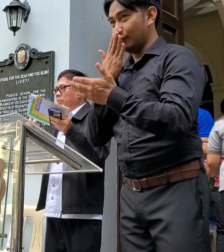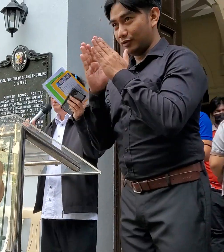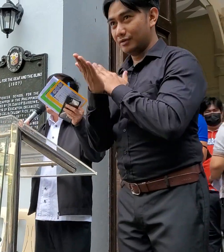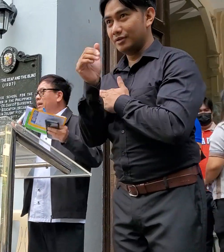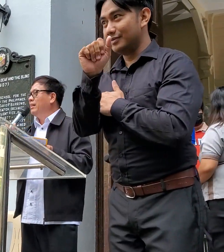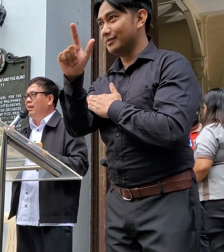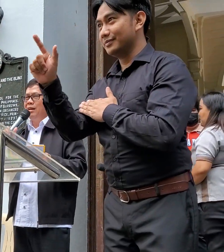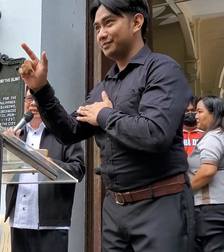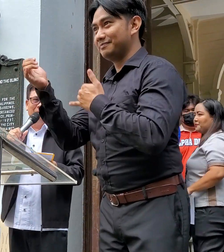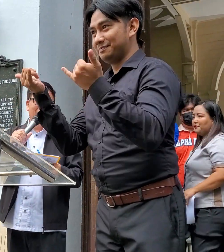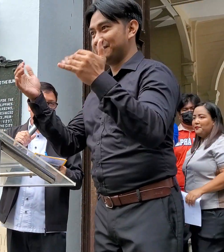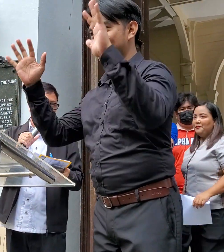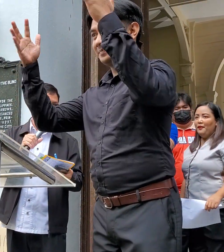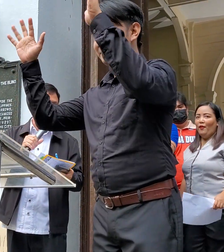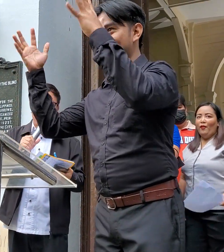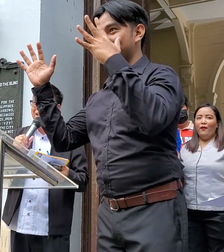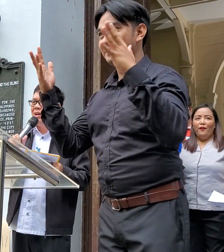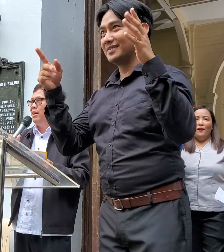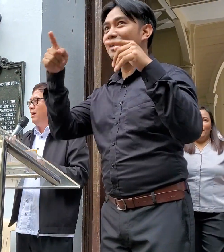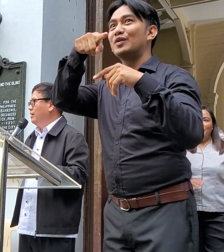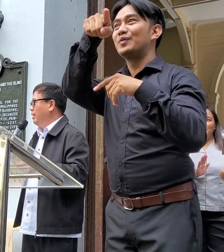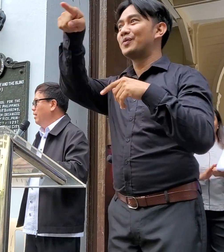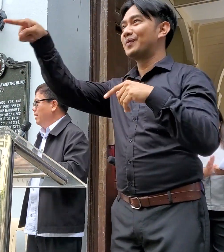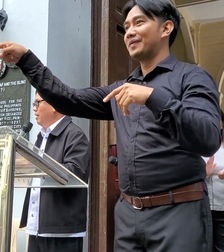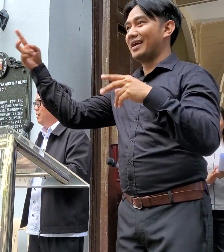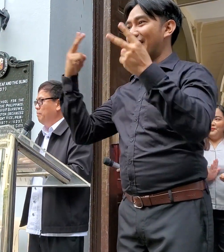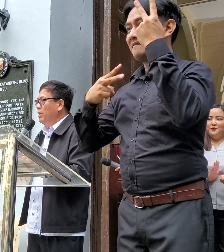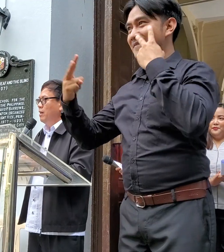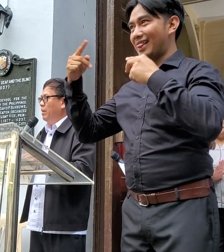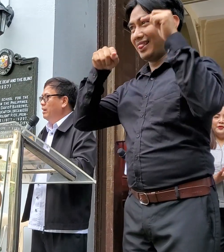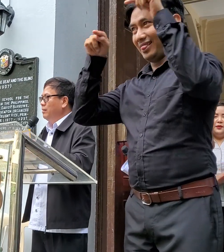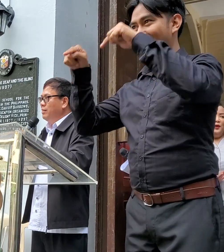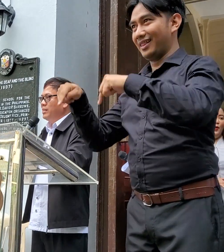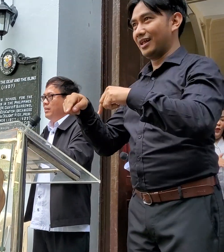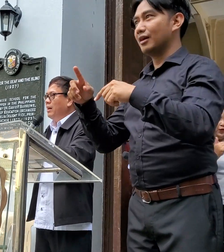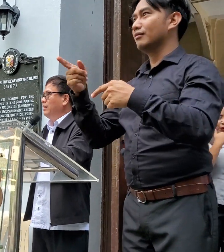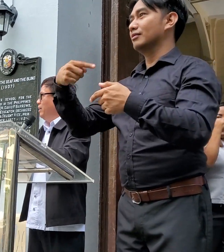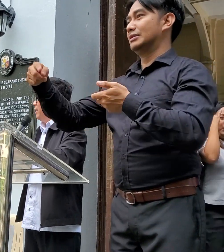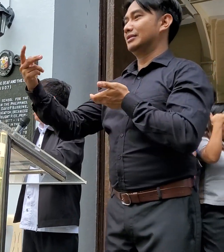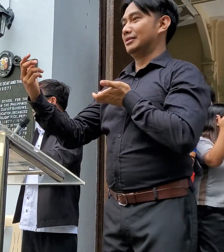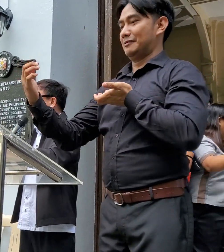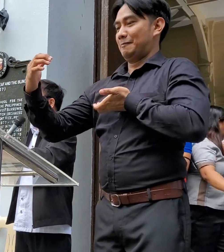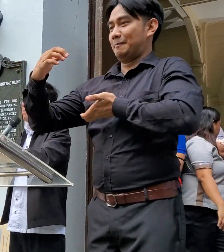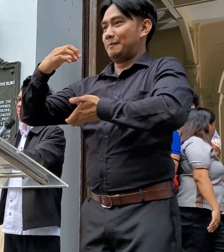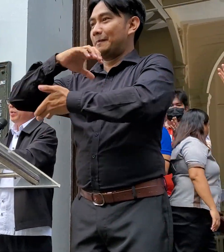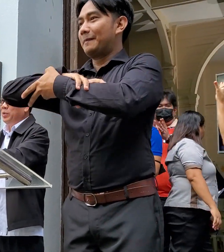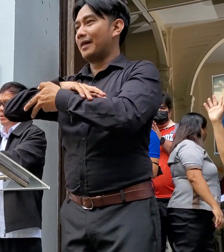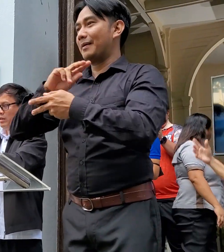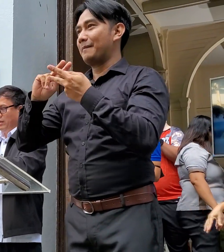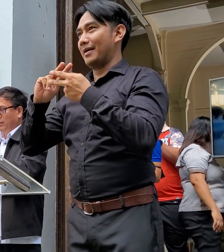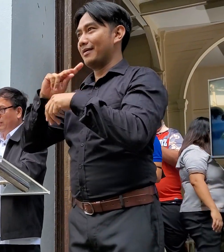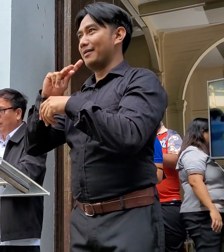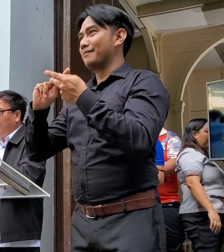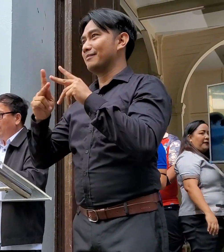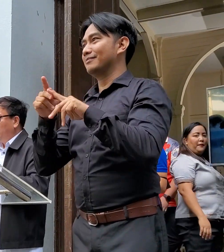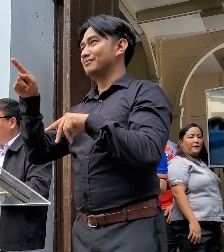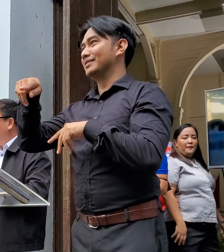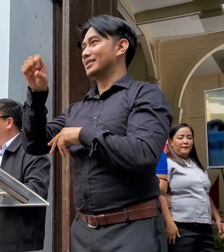Dilak, talakpakan natin ang ating mga bisita, ang ating partners, ang ating SM, no?